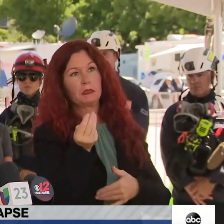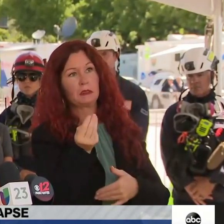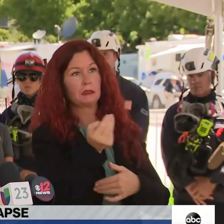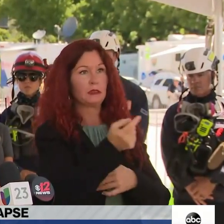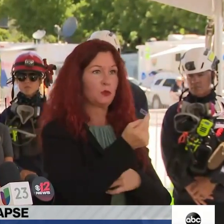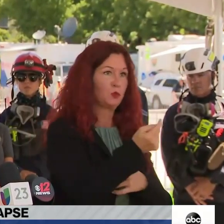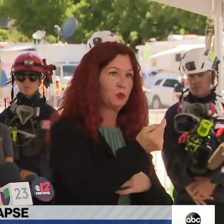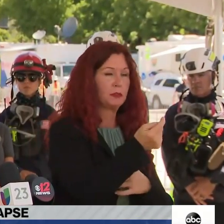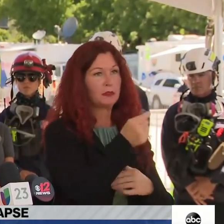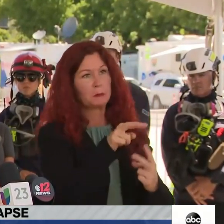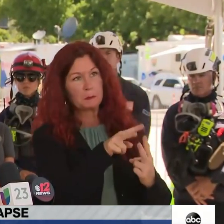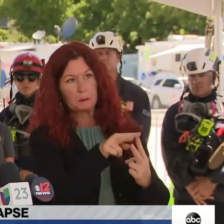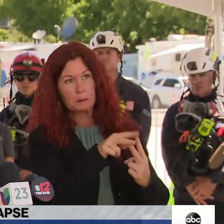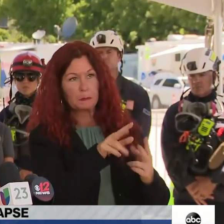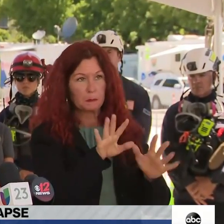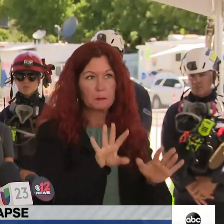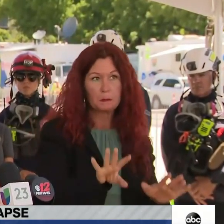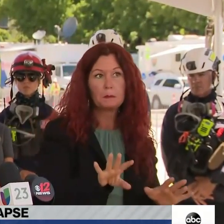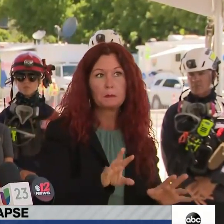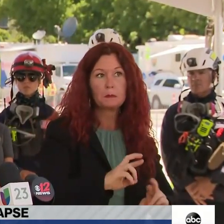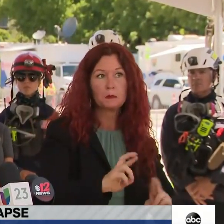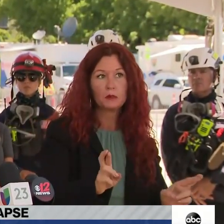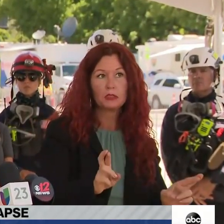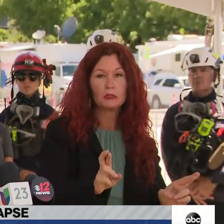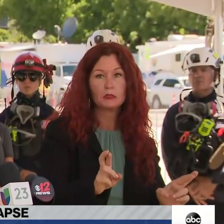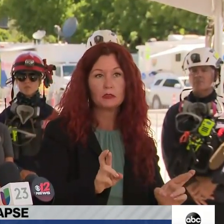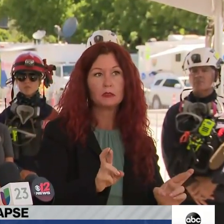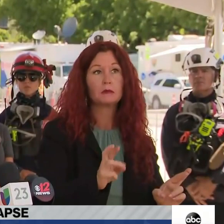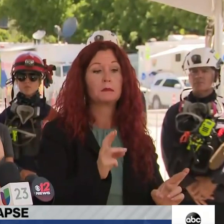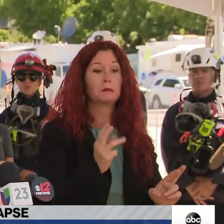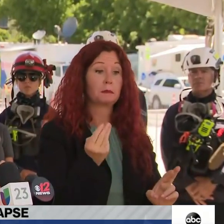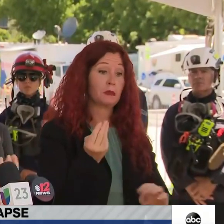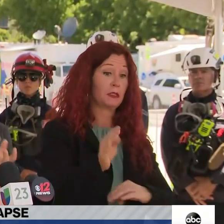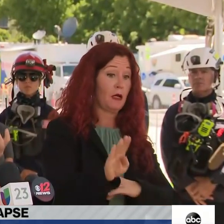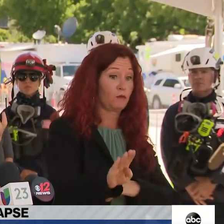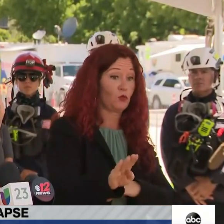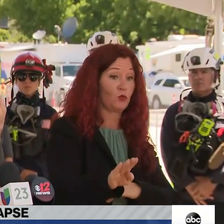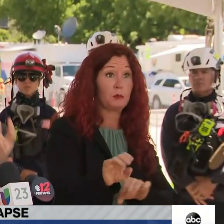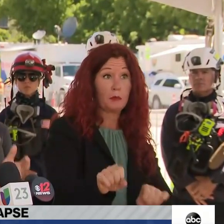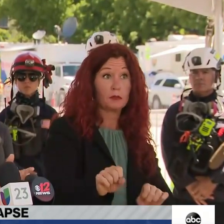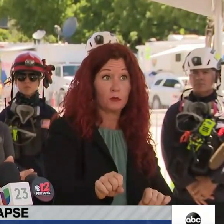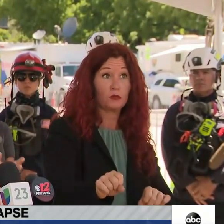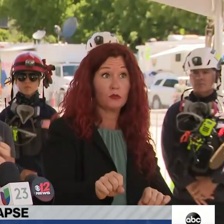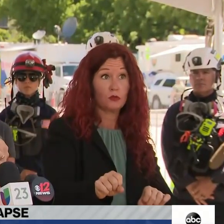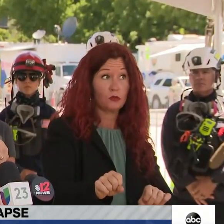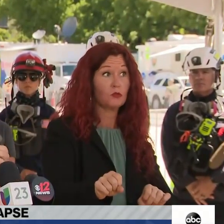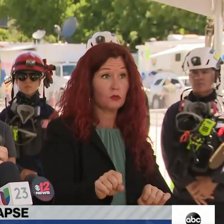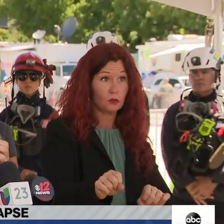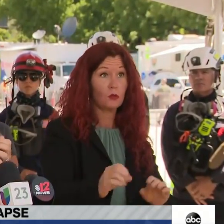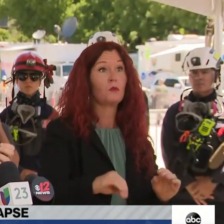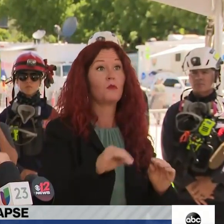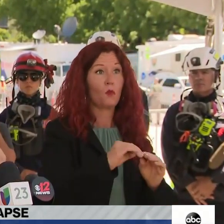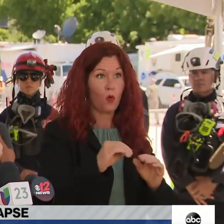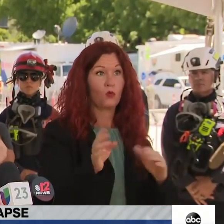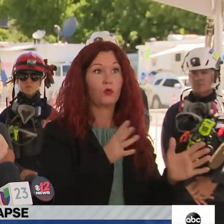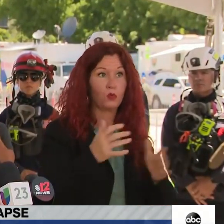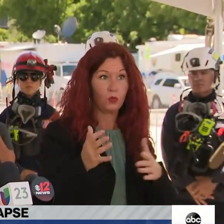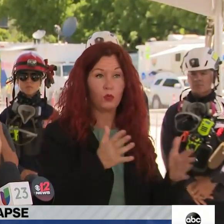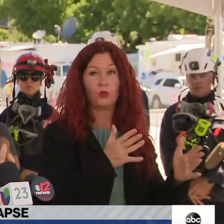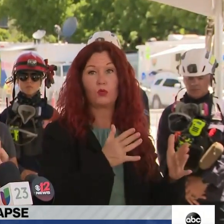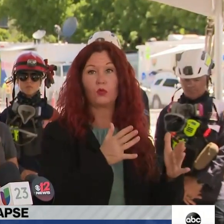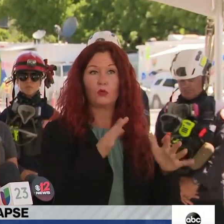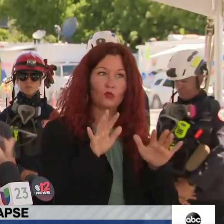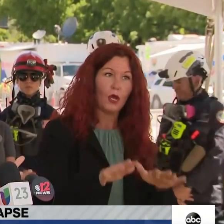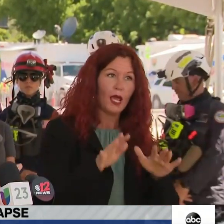worse here in South Florida, and that's as early as Monday afternoon. We could start to see some more frequent rain bands